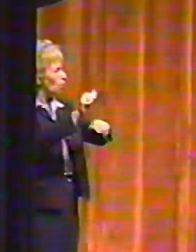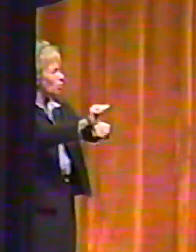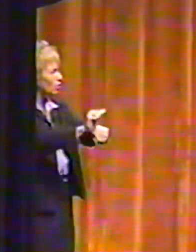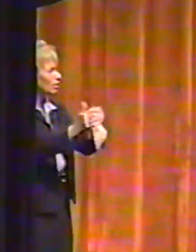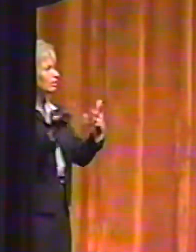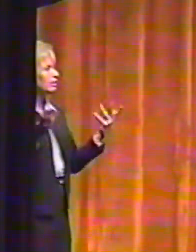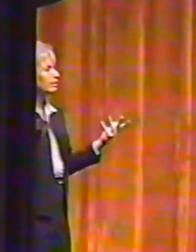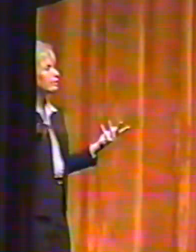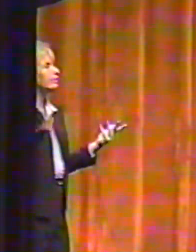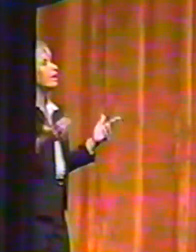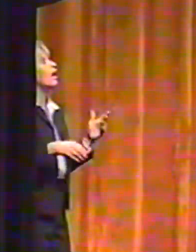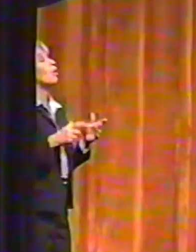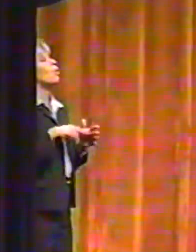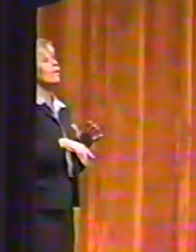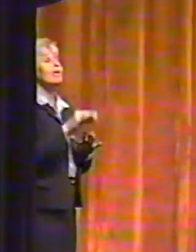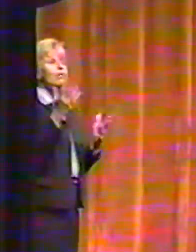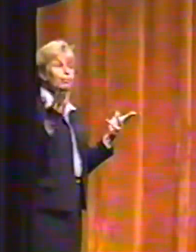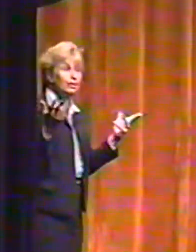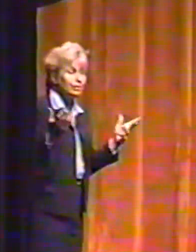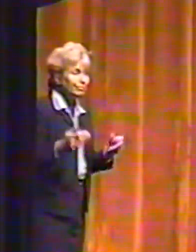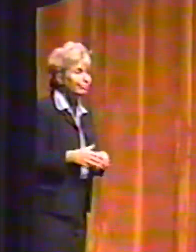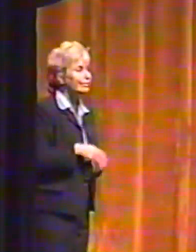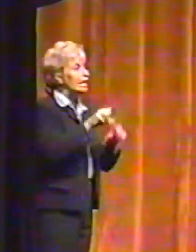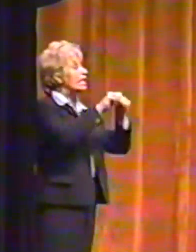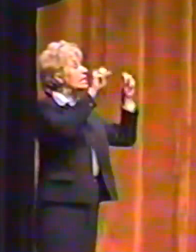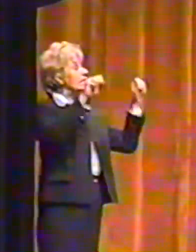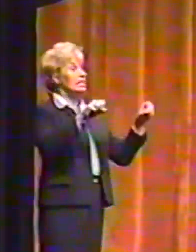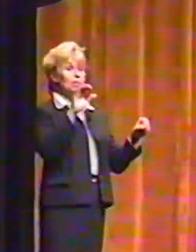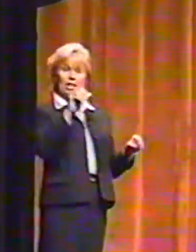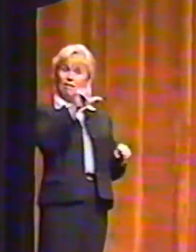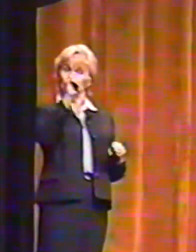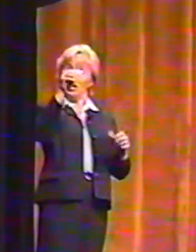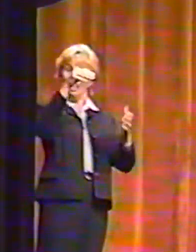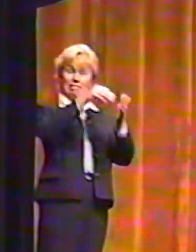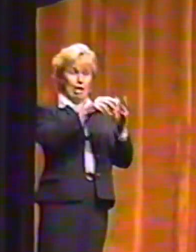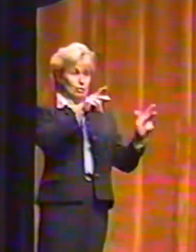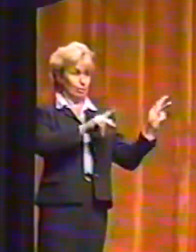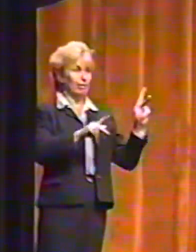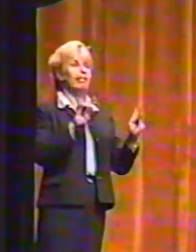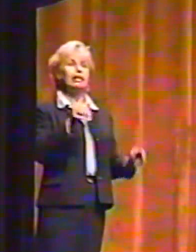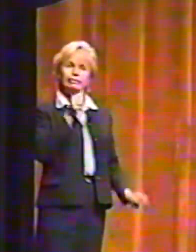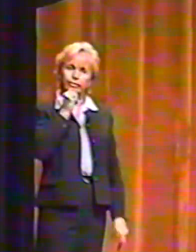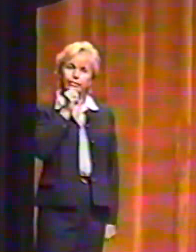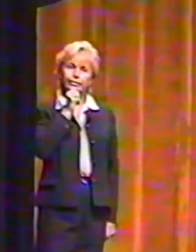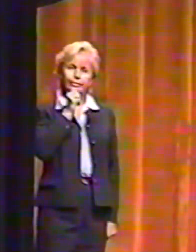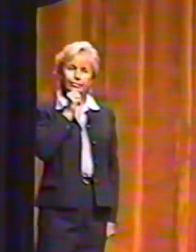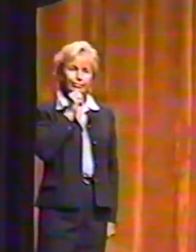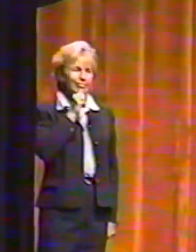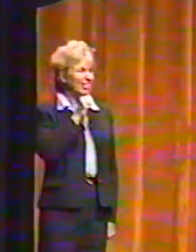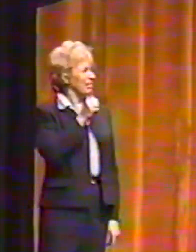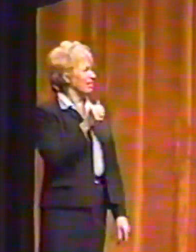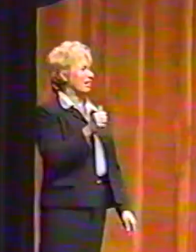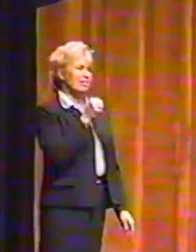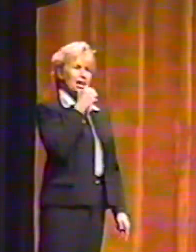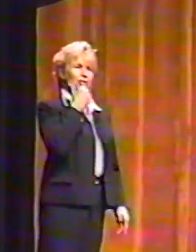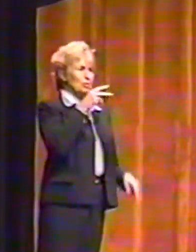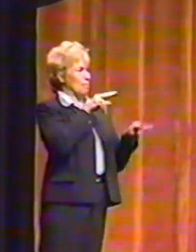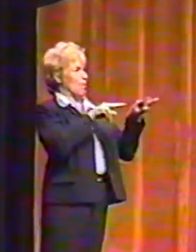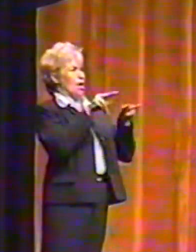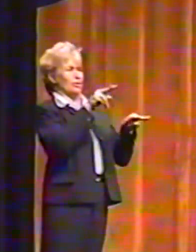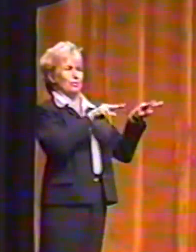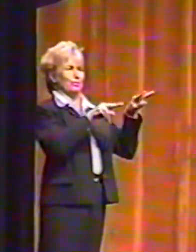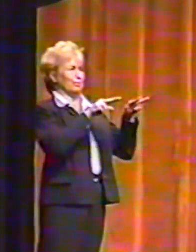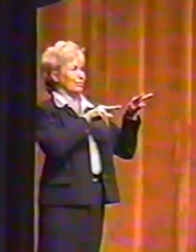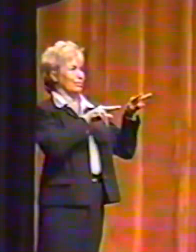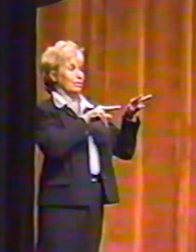And what we found was this, that the system which holds 20,000 people is secretive. It's poorly monitored. And